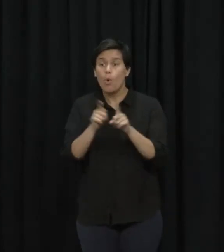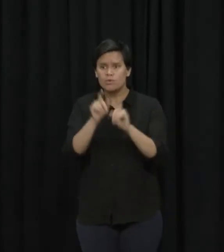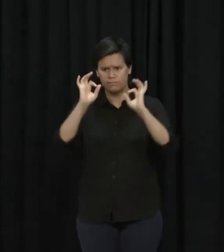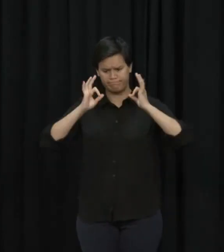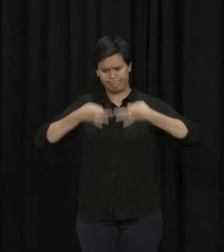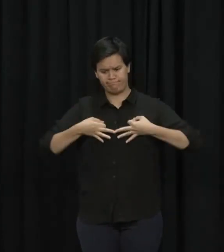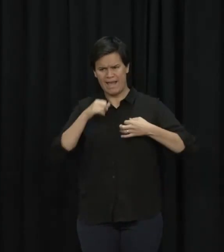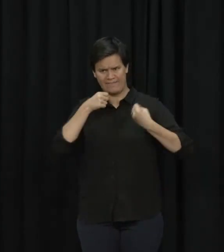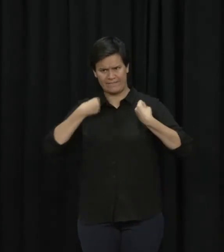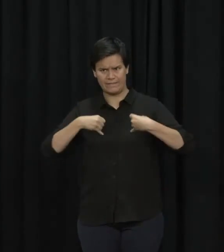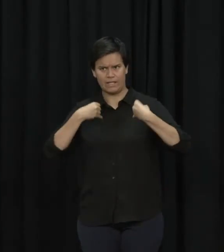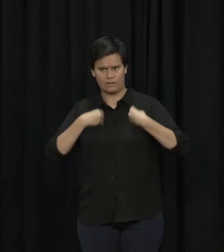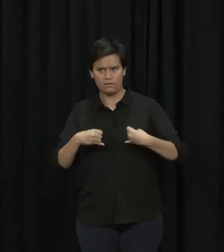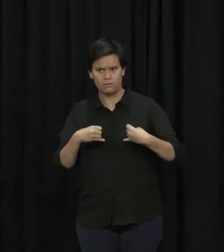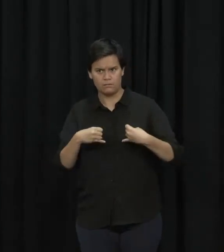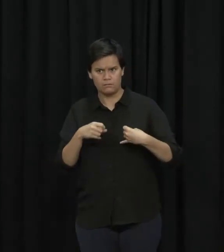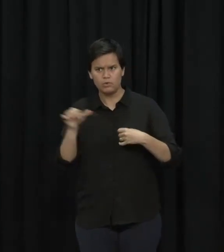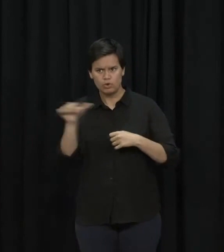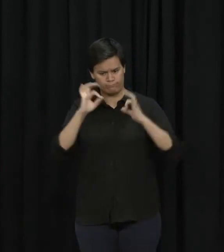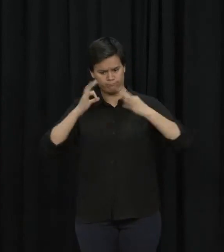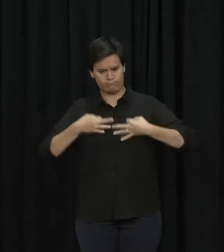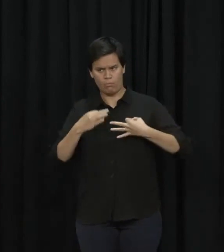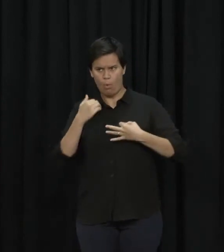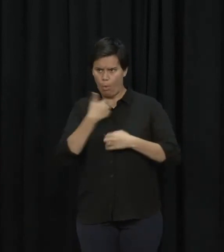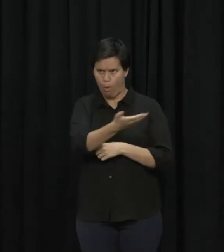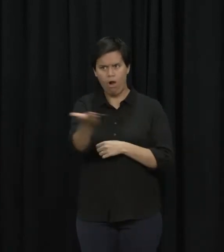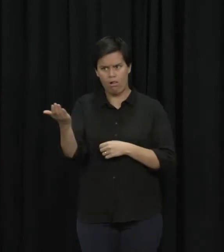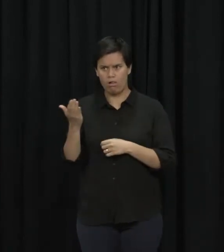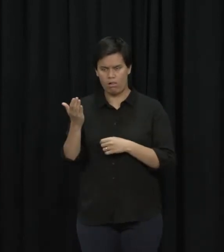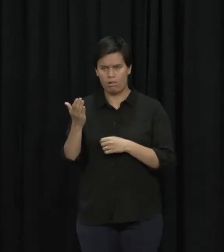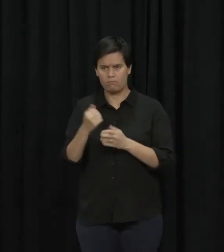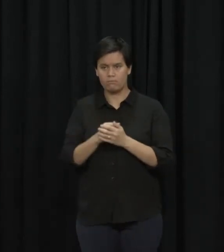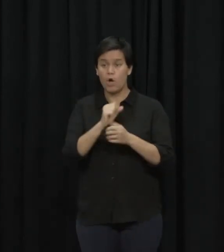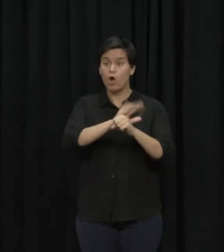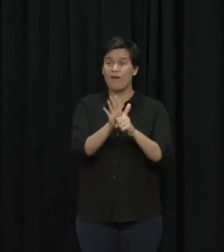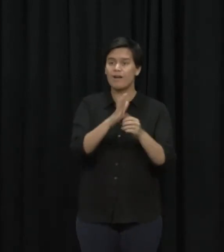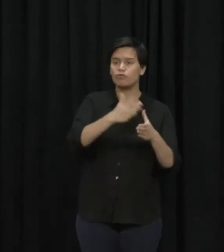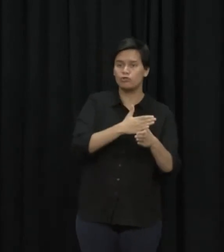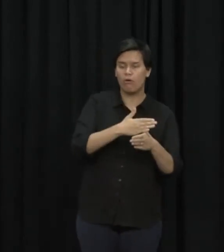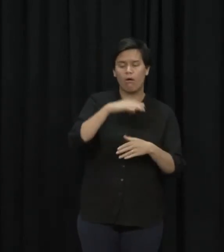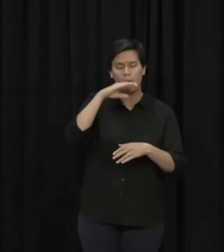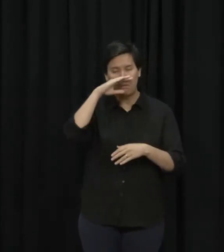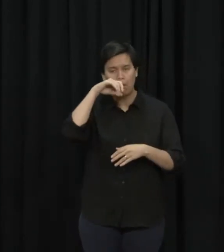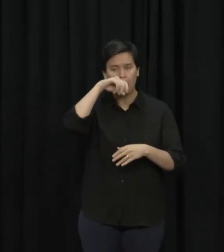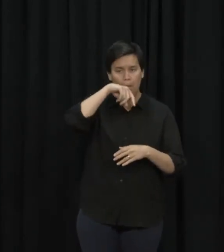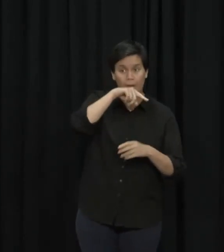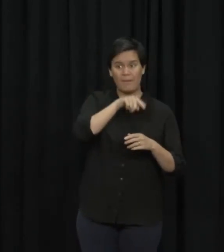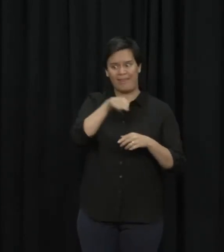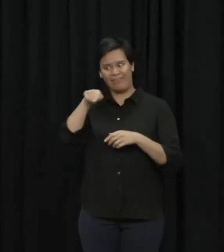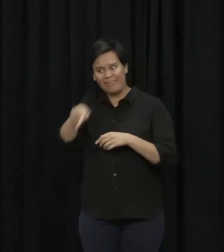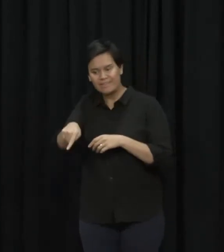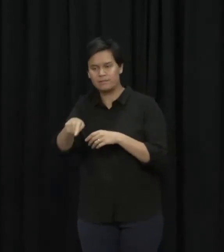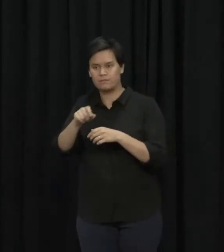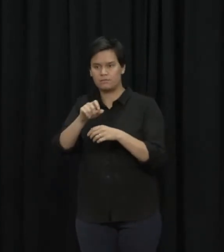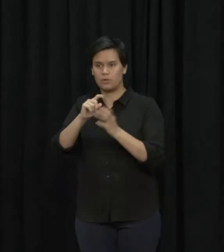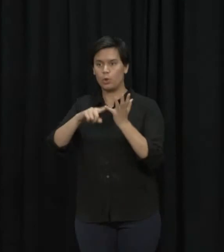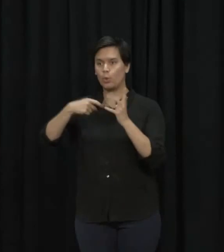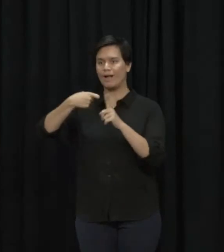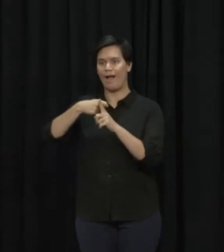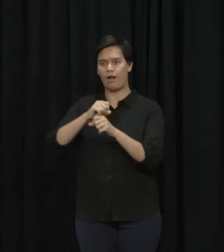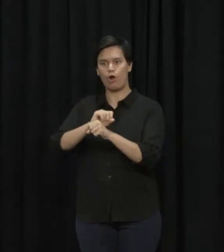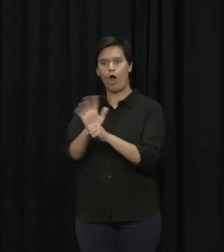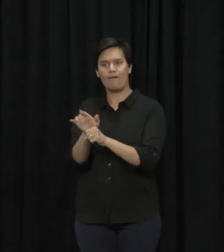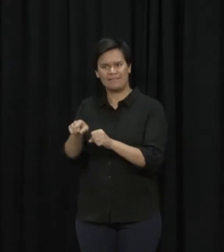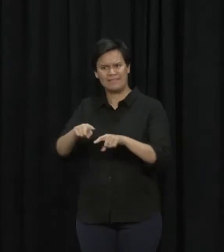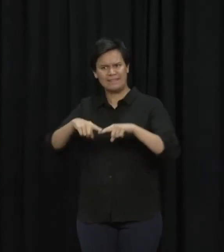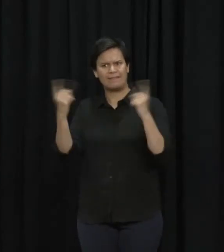including this more recently prominent symptom of muscle aches and also just general fatigue and tiredness. Keep a